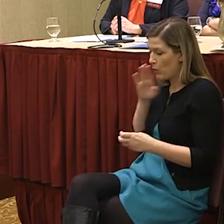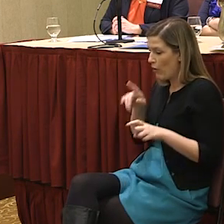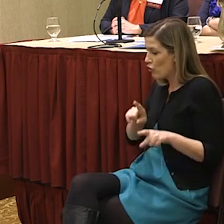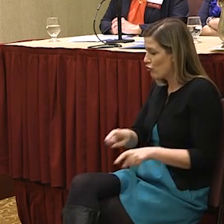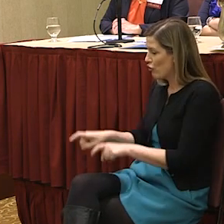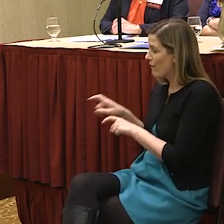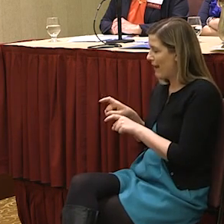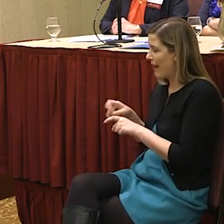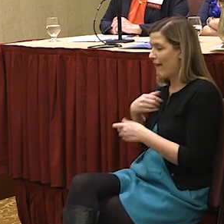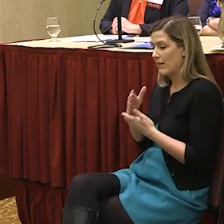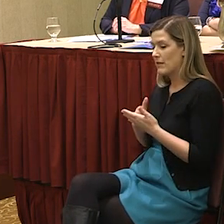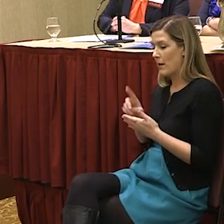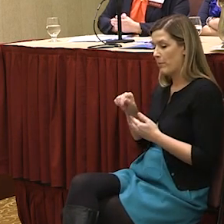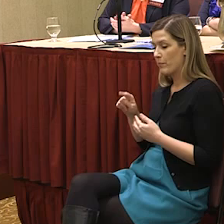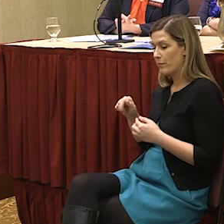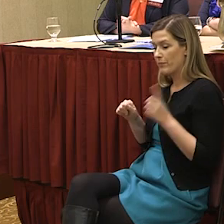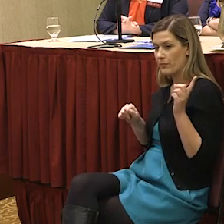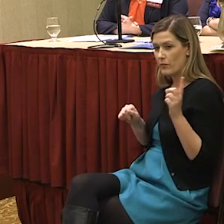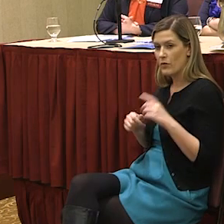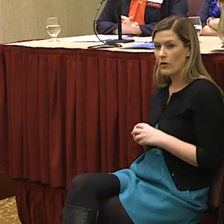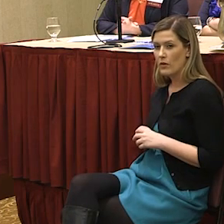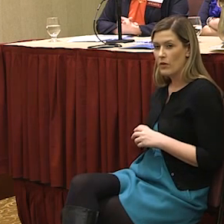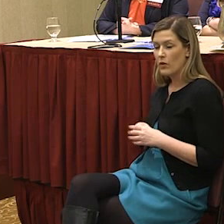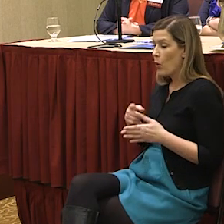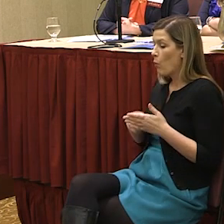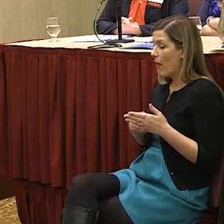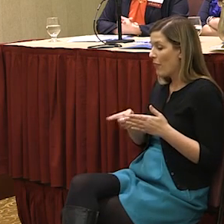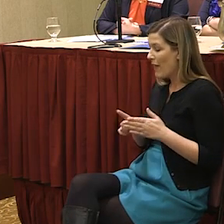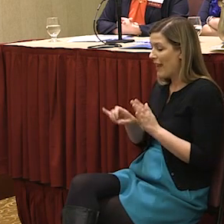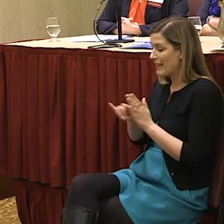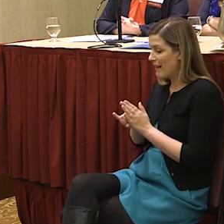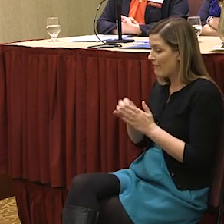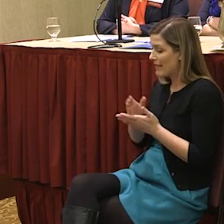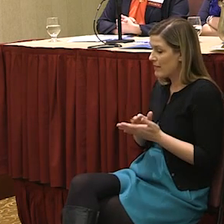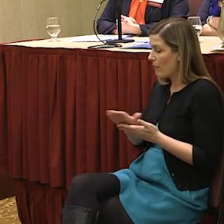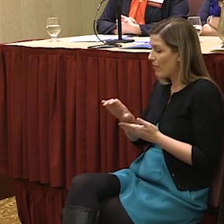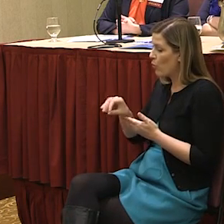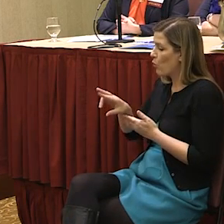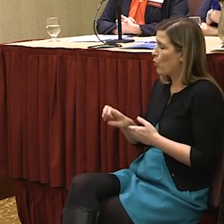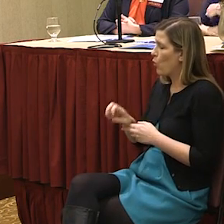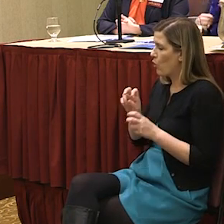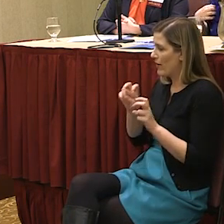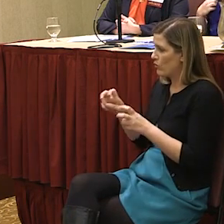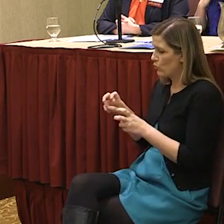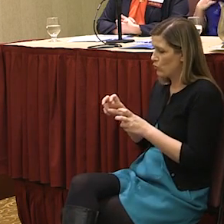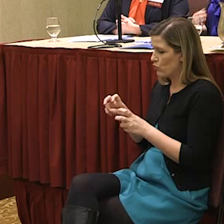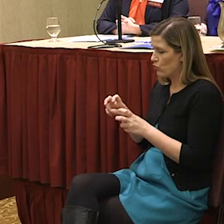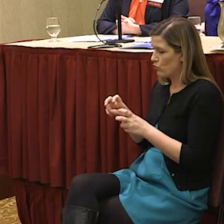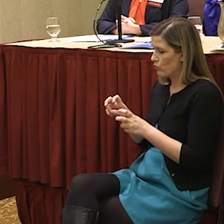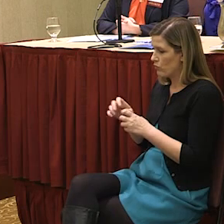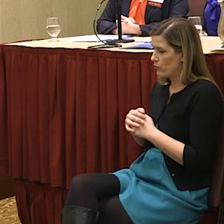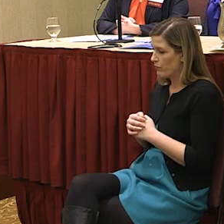and I've got some of the data here. So what they identify as some of their core issues is true to form